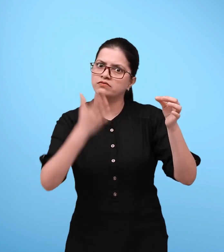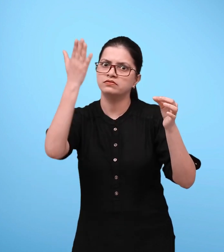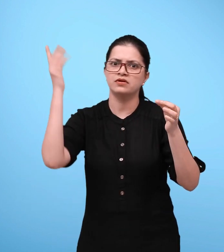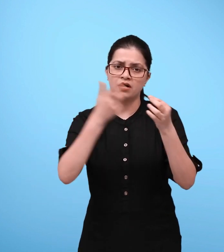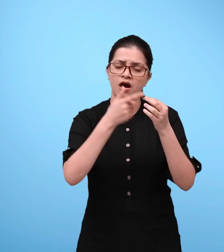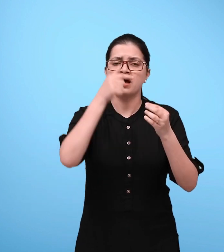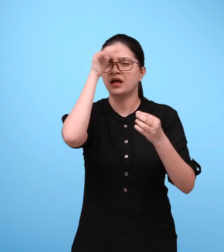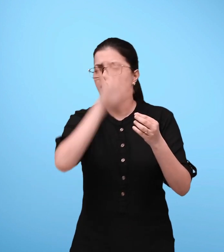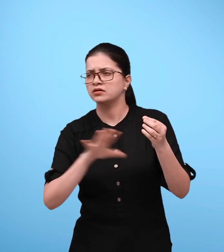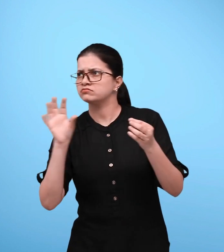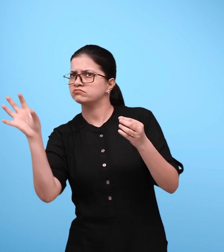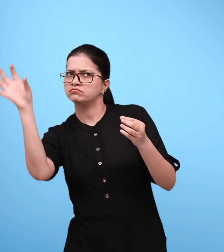of India.